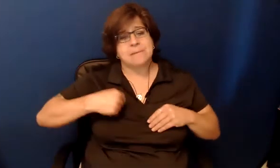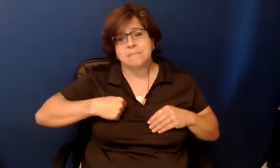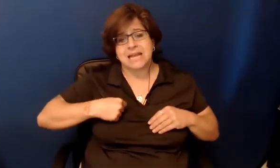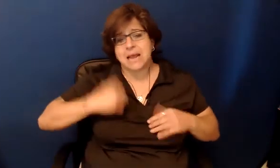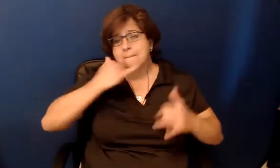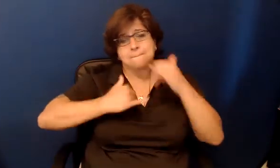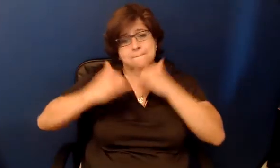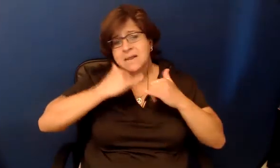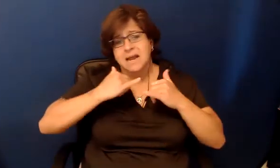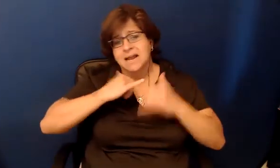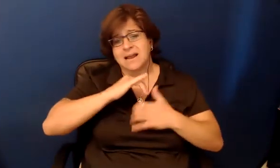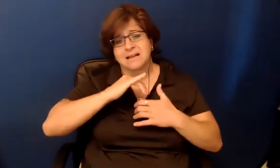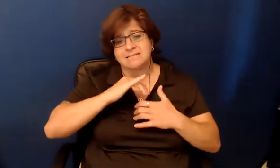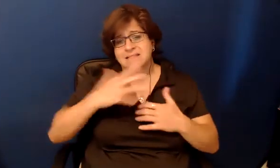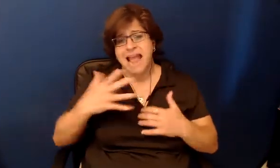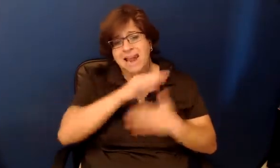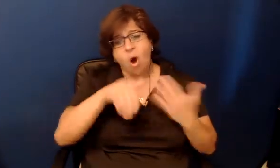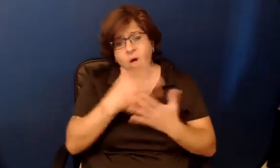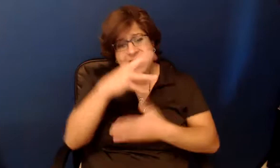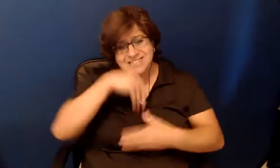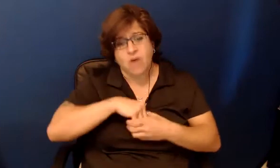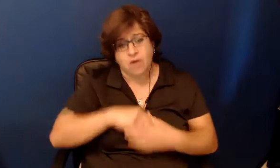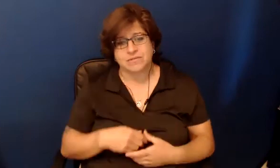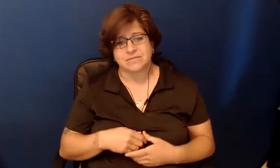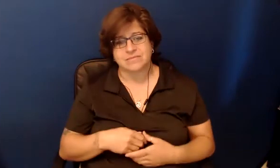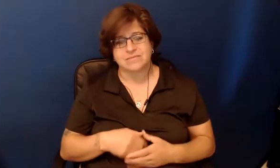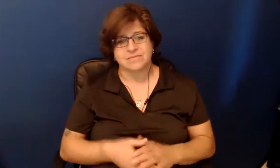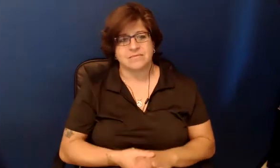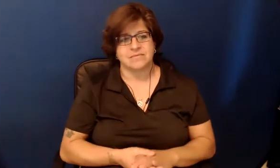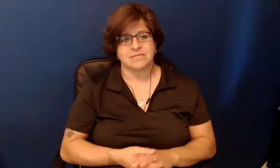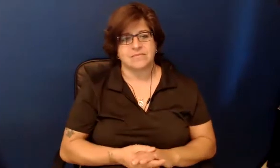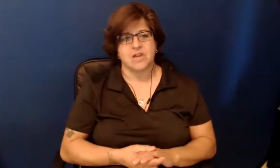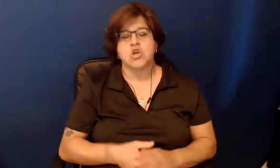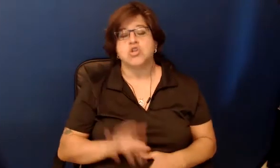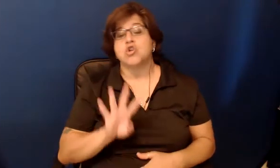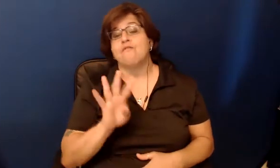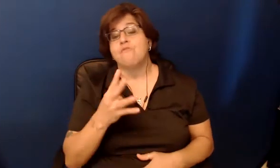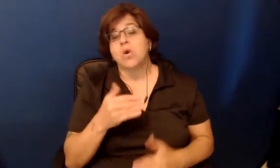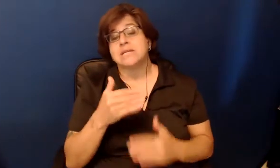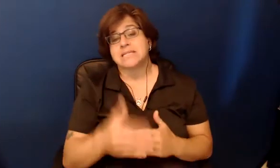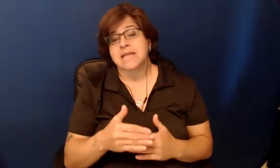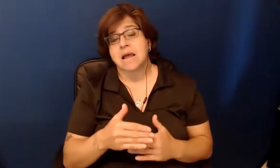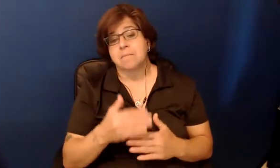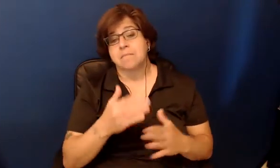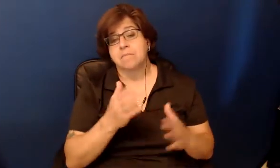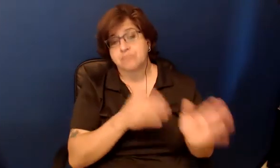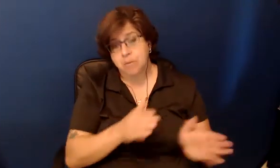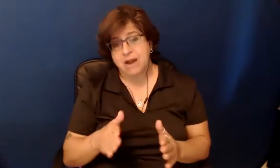So take me, warts and all, So then I was to prepare a list of amends, and I was to take that out of my 4th